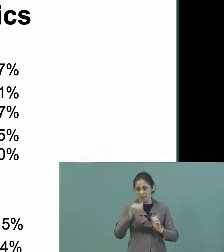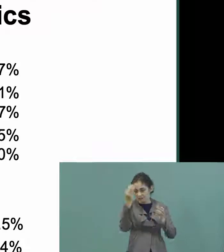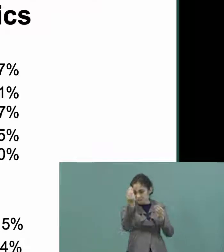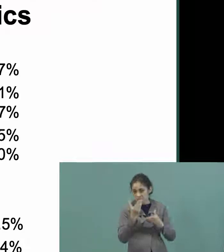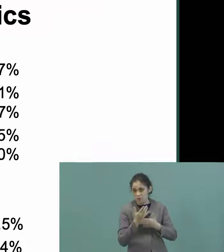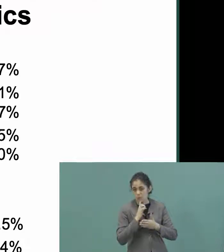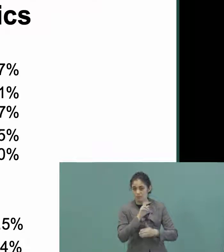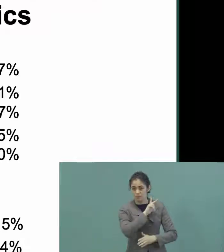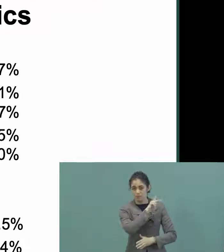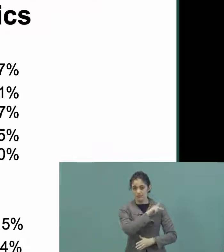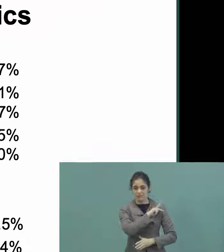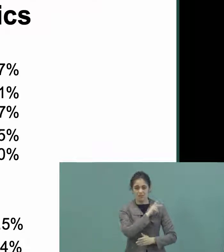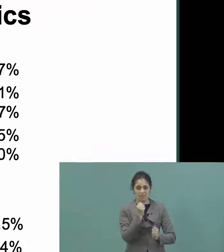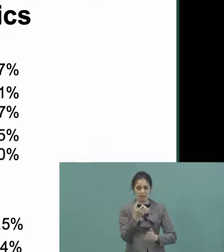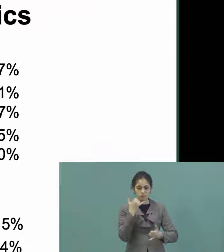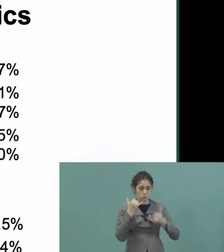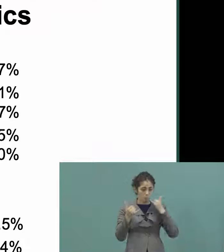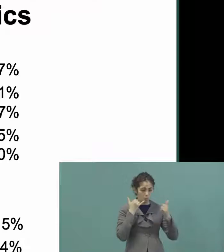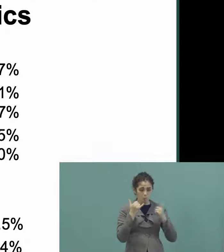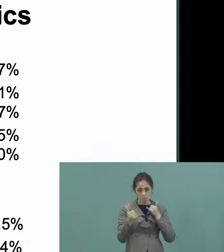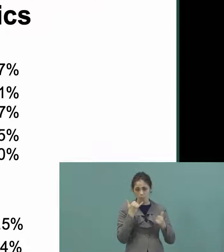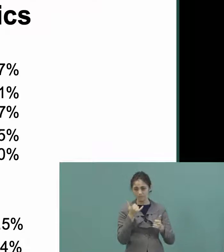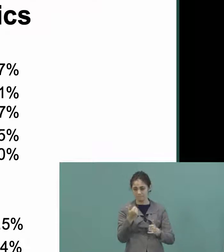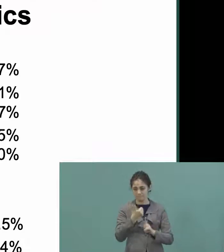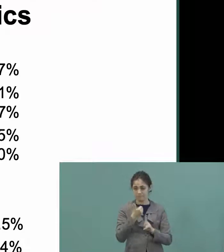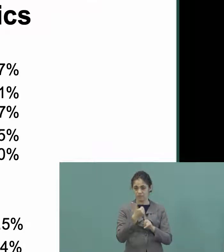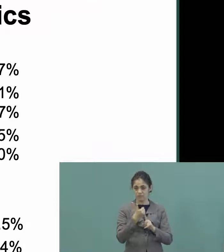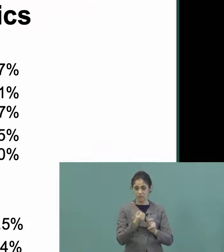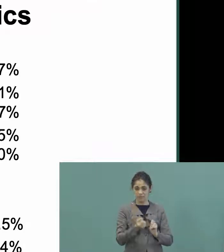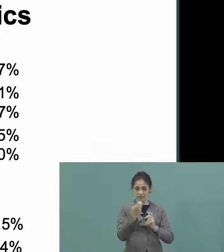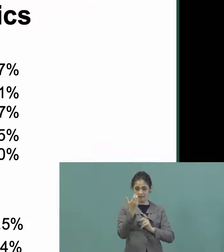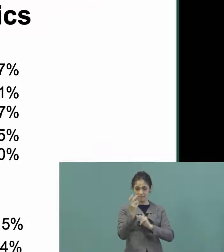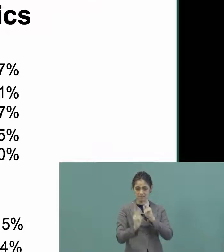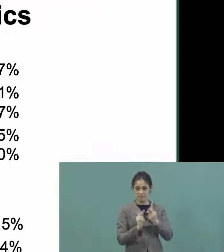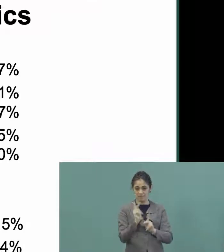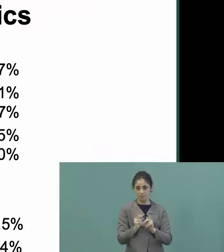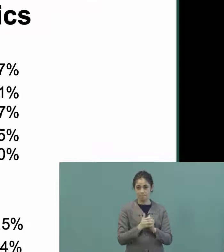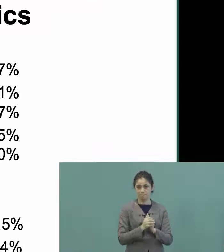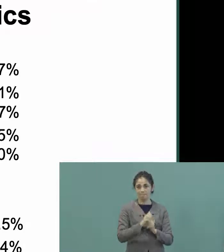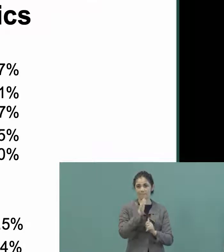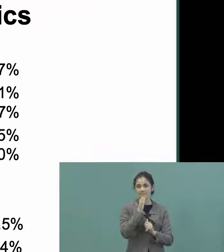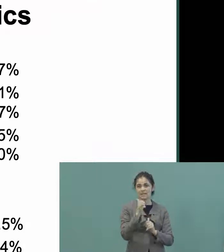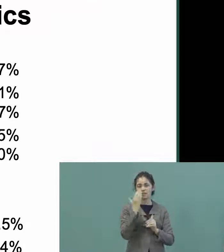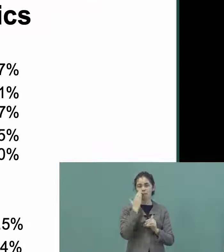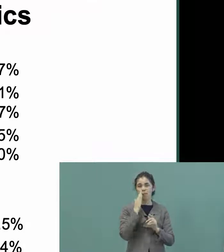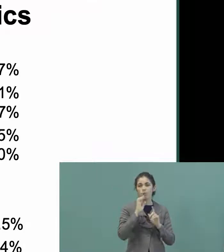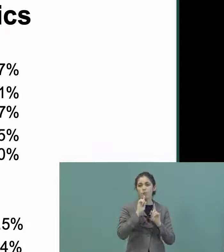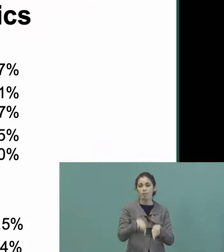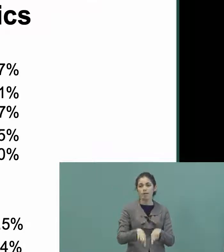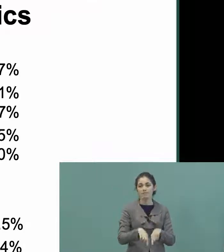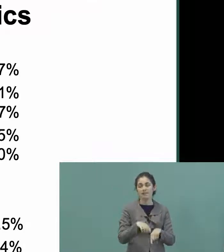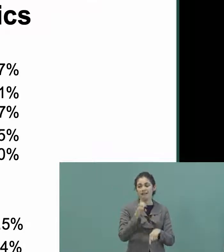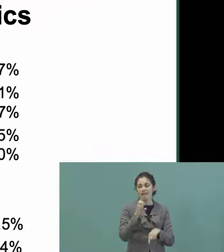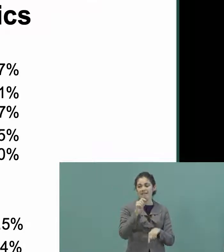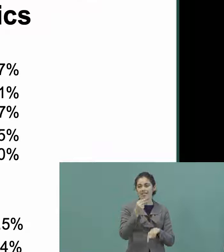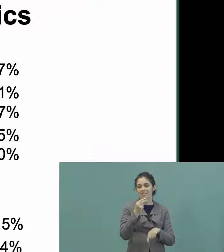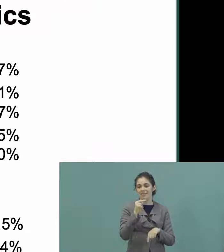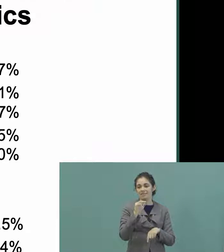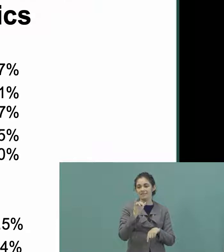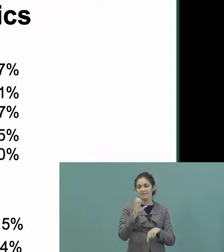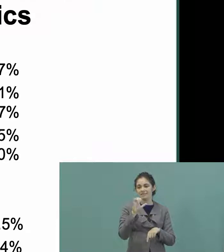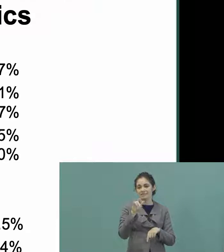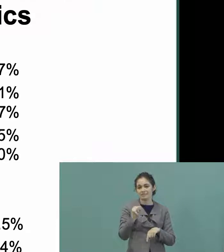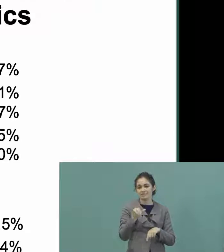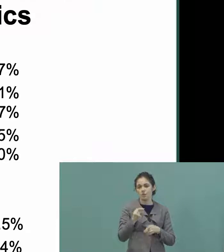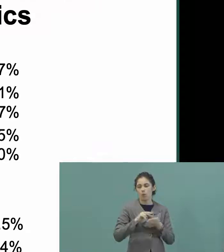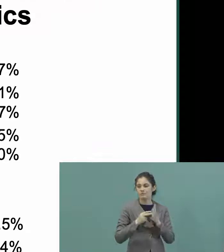I personally do a fair amount of calling myself, and for a number of people, they're not used to reporting ethnicity. So we're often explaining